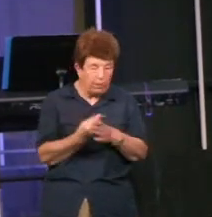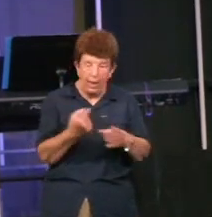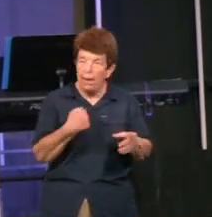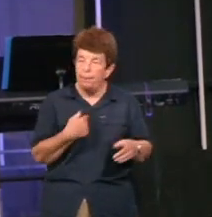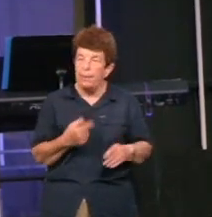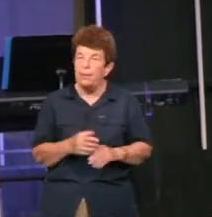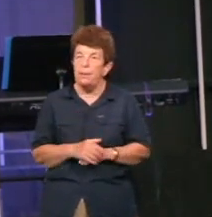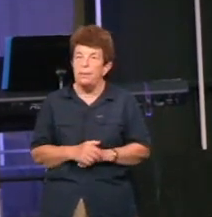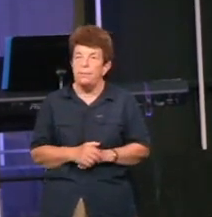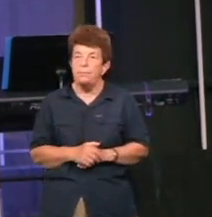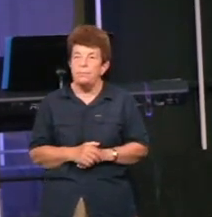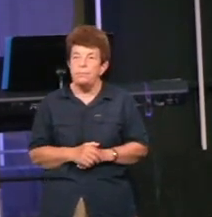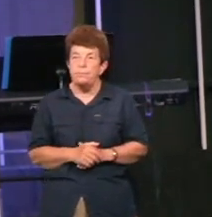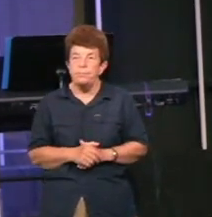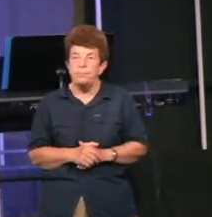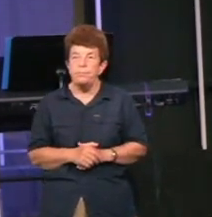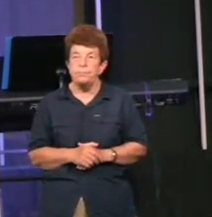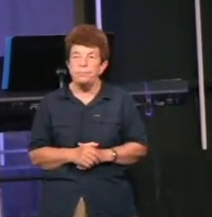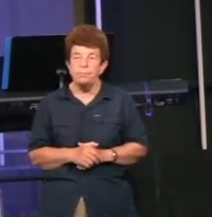me.